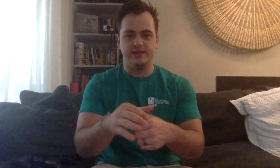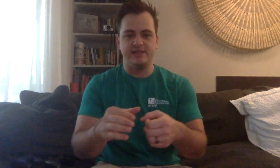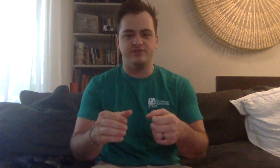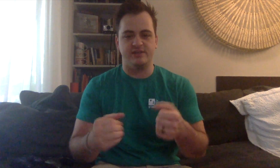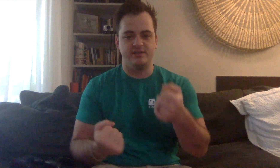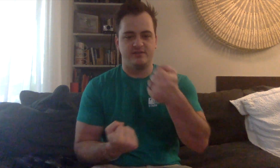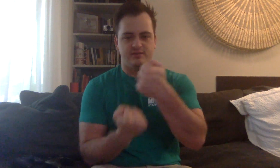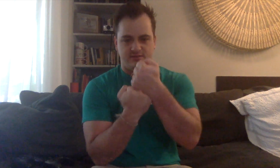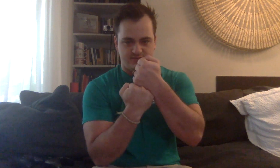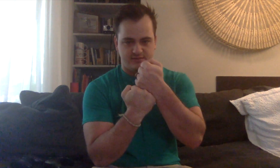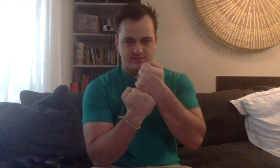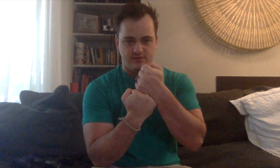allegiance.